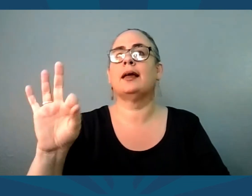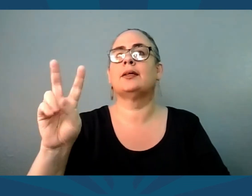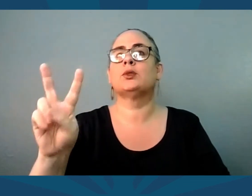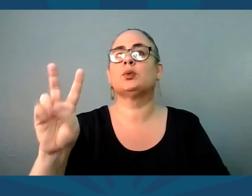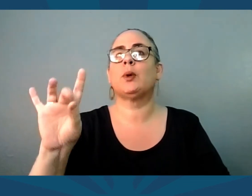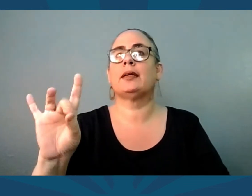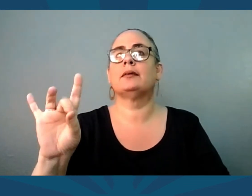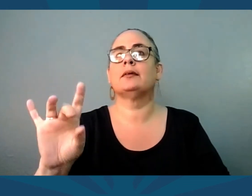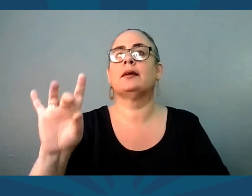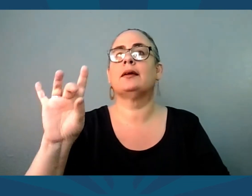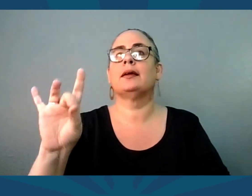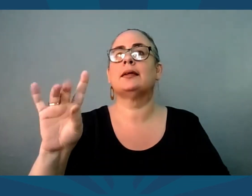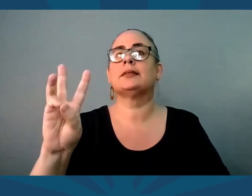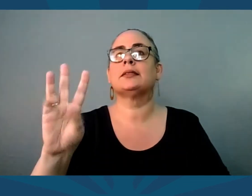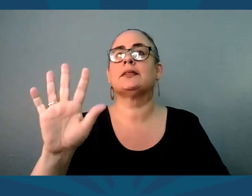TTY